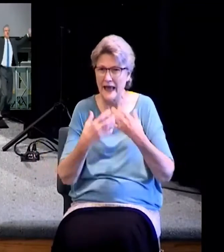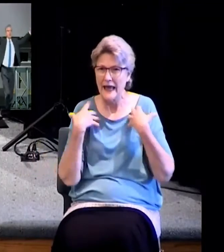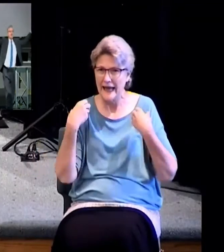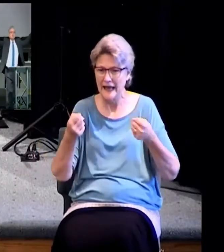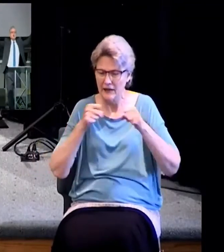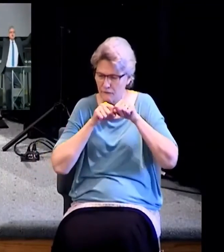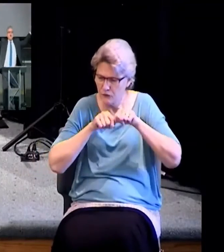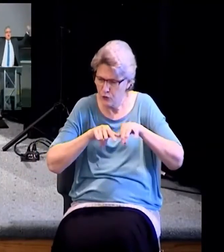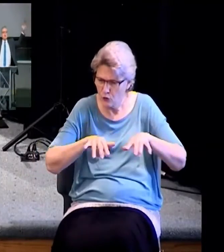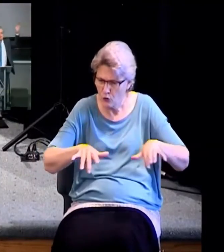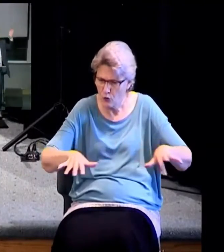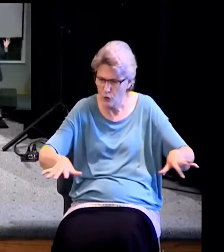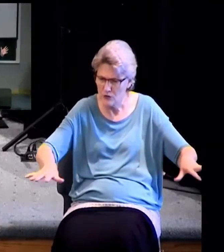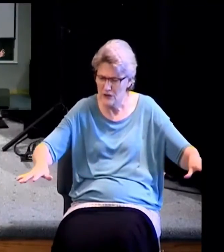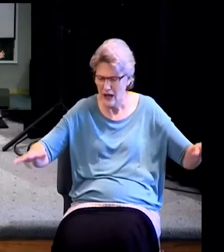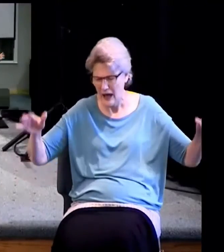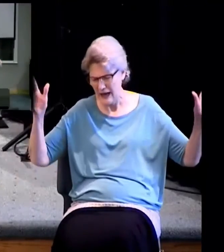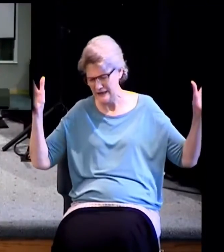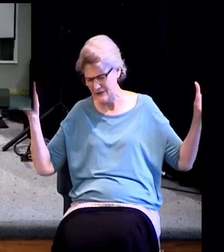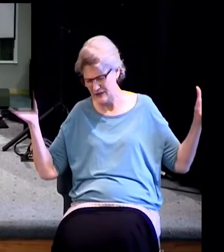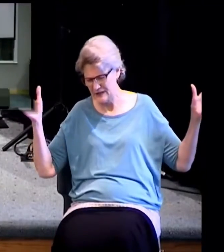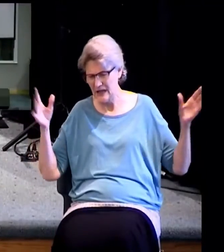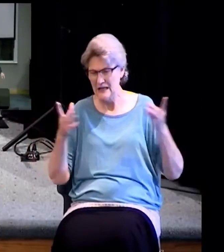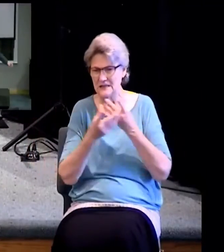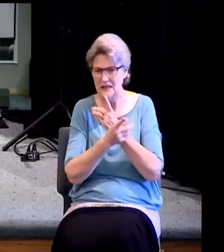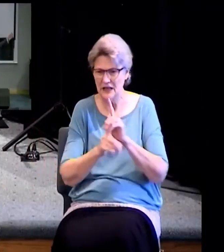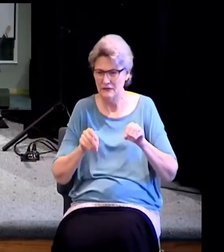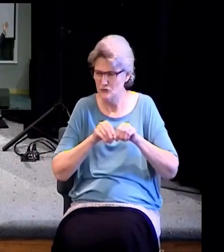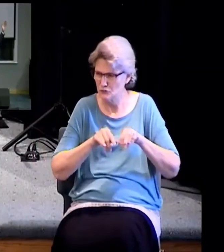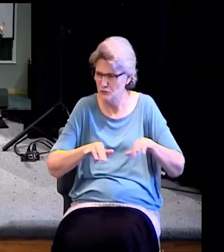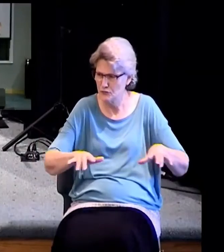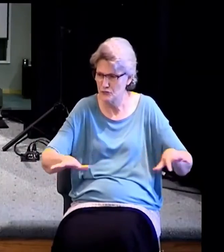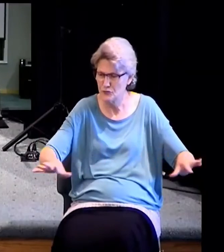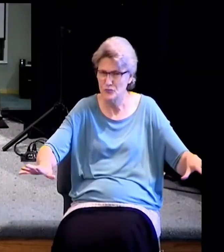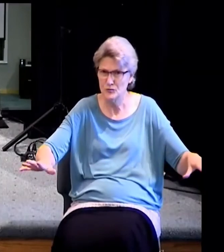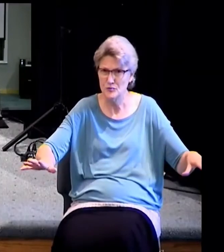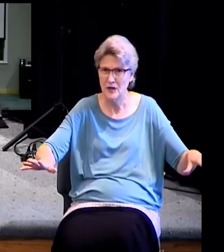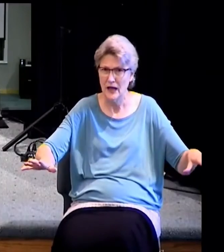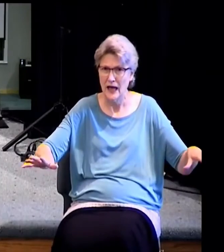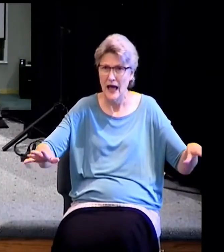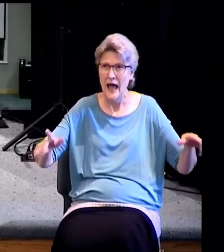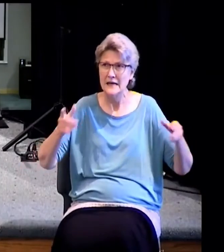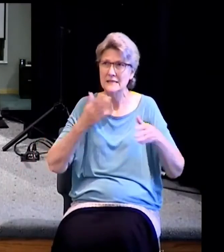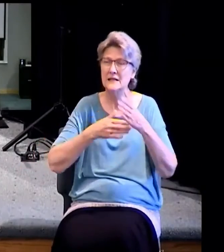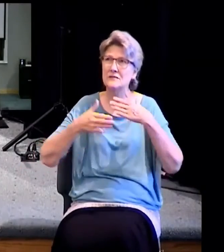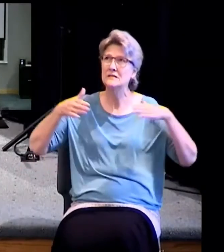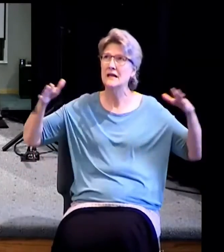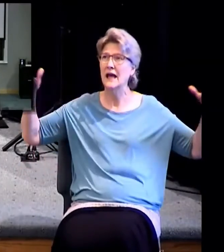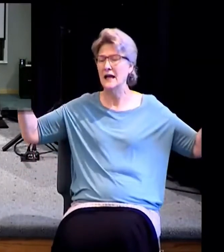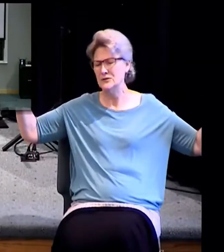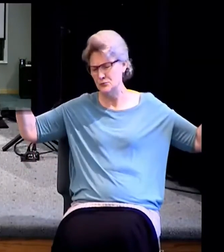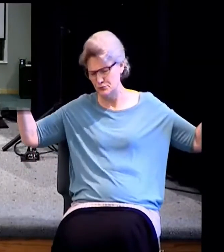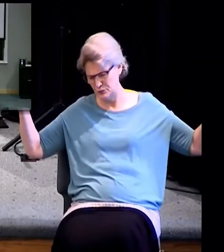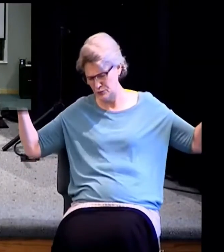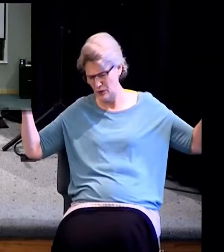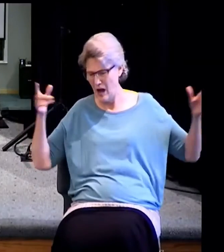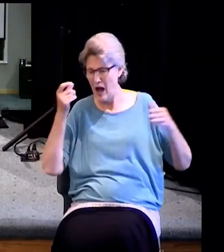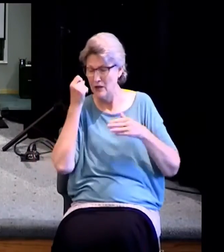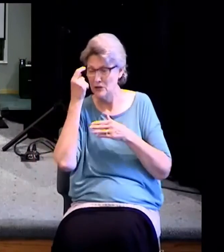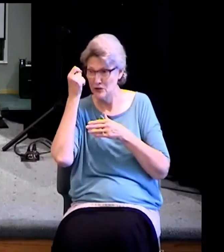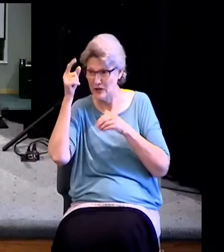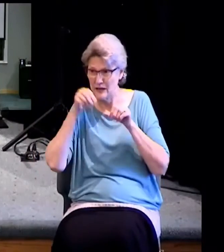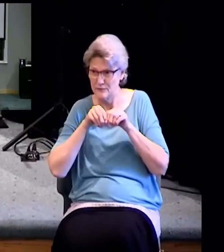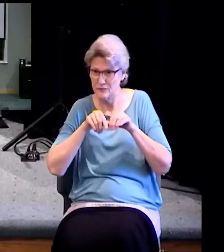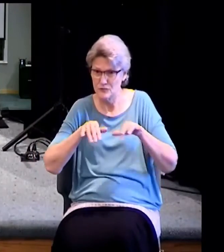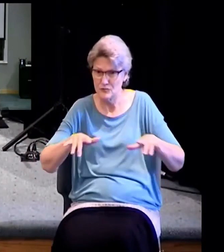flow. As he lifted his hands, deliverance began to flow. As he lifted his hands, understanding began to flow. So